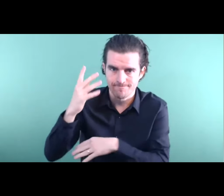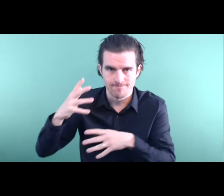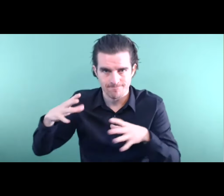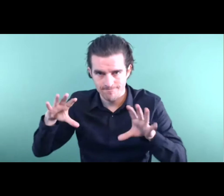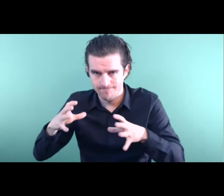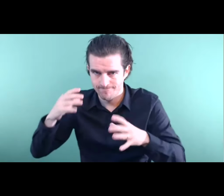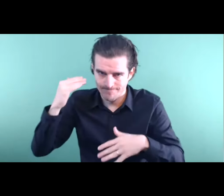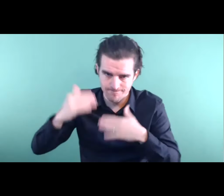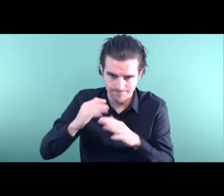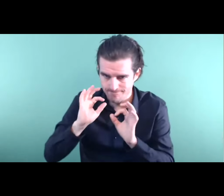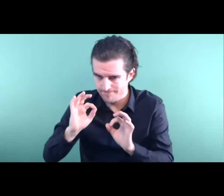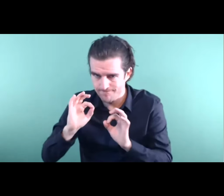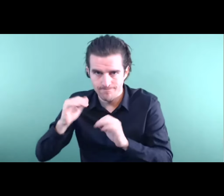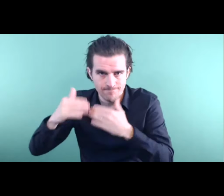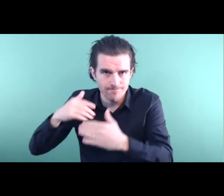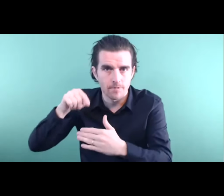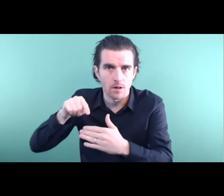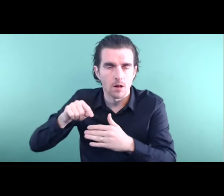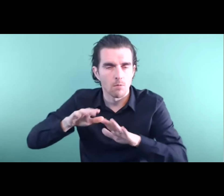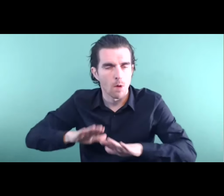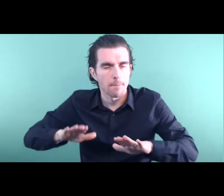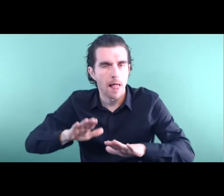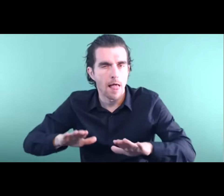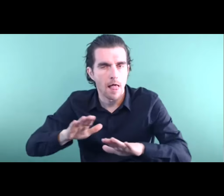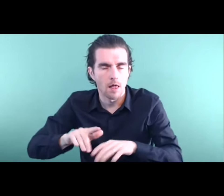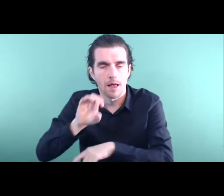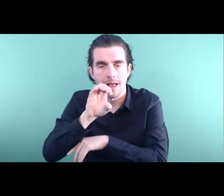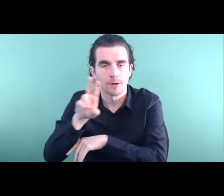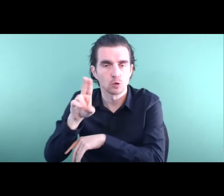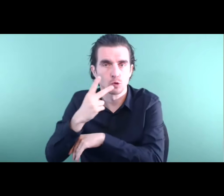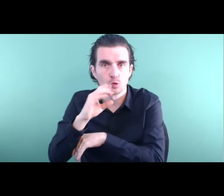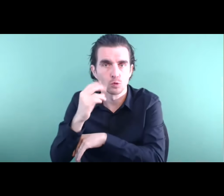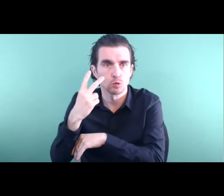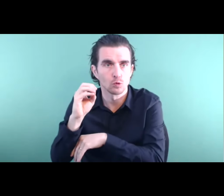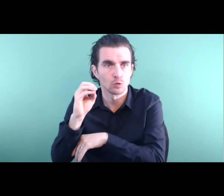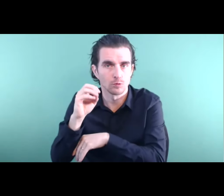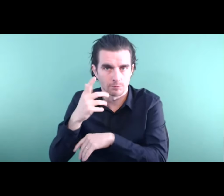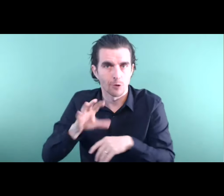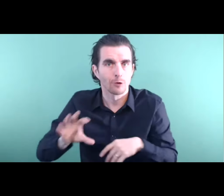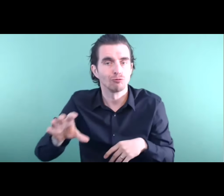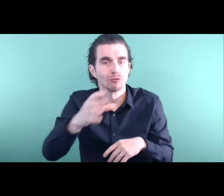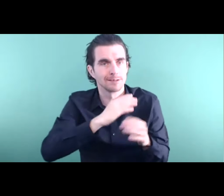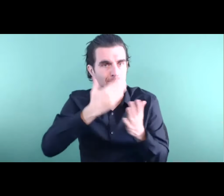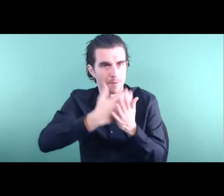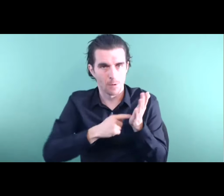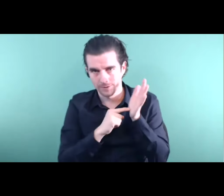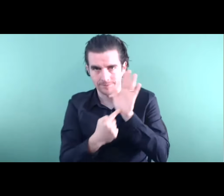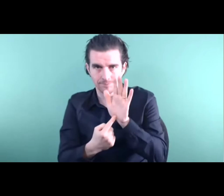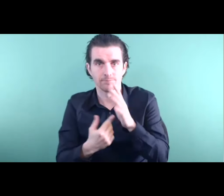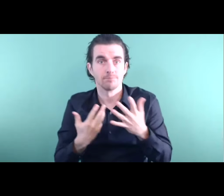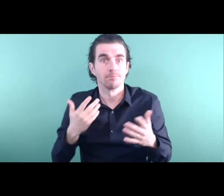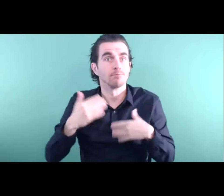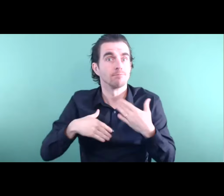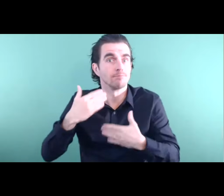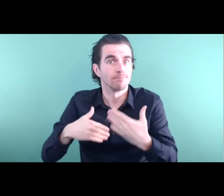evidence and disability research on each and every member state to be able to put this information